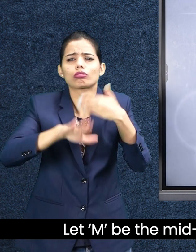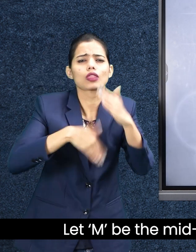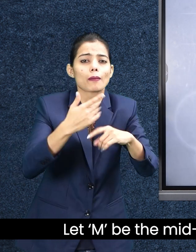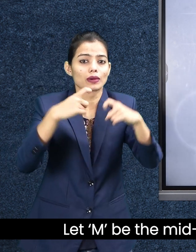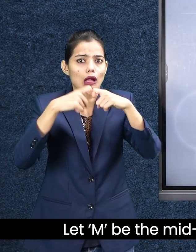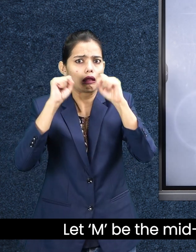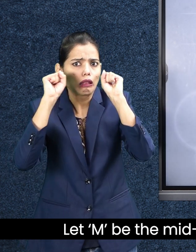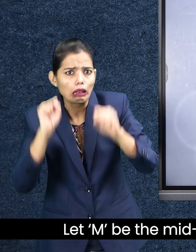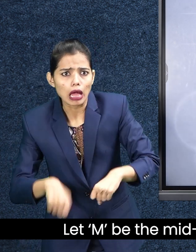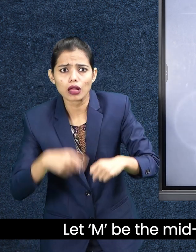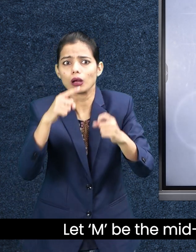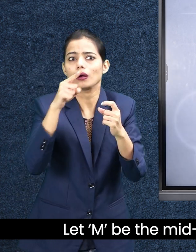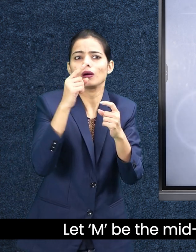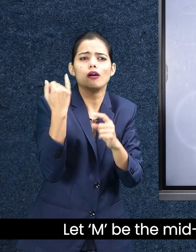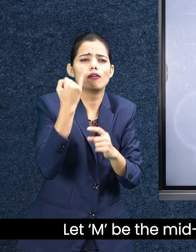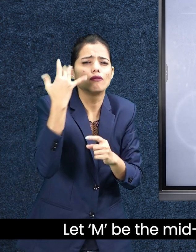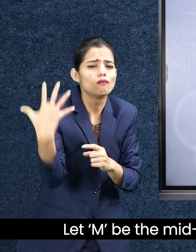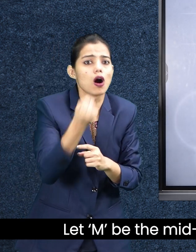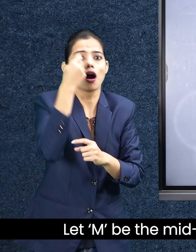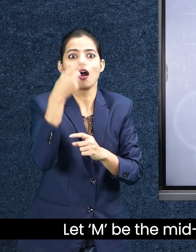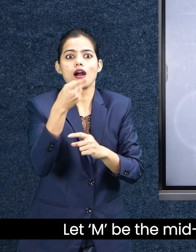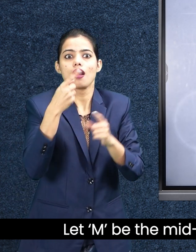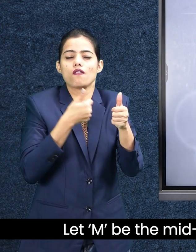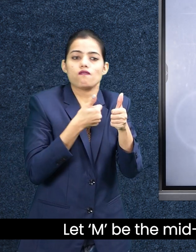can be obtained as follows.